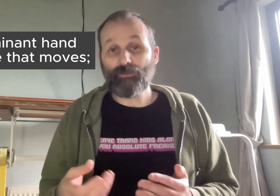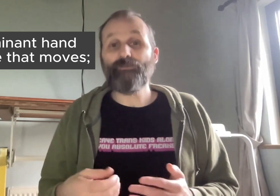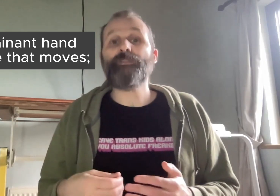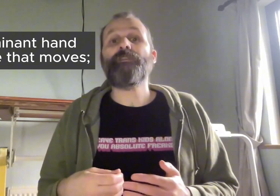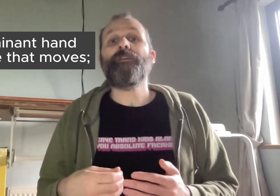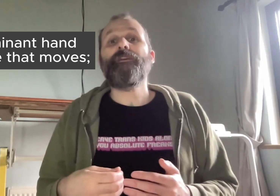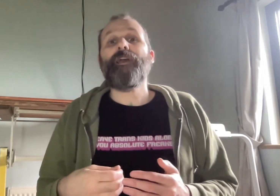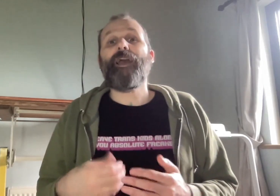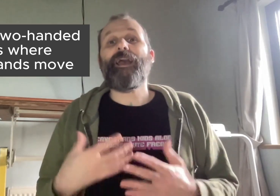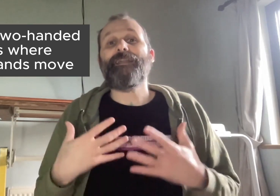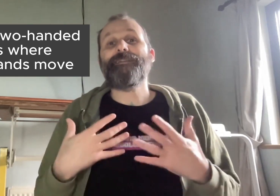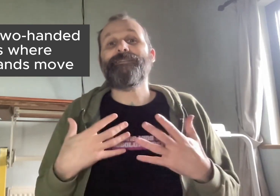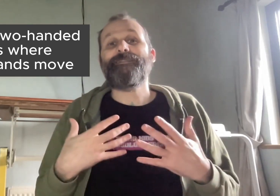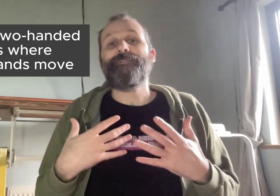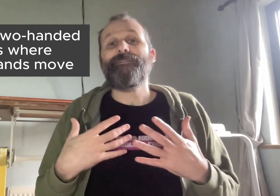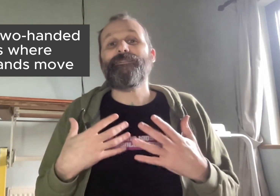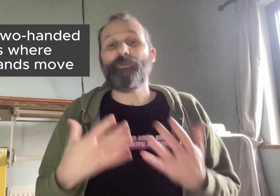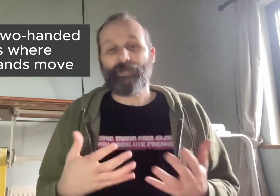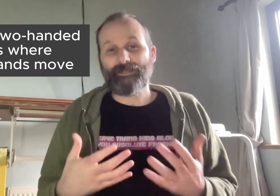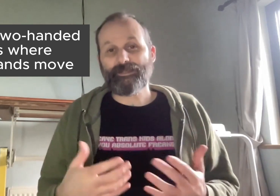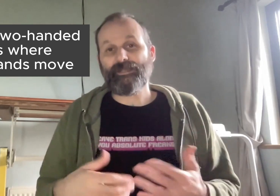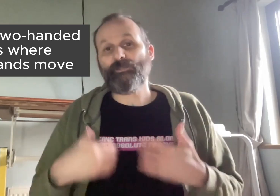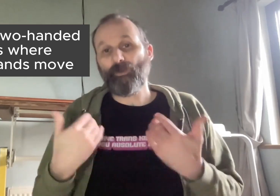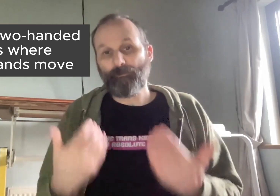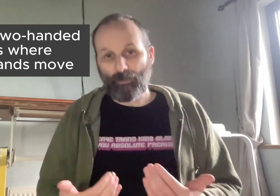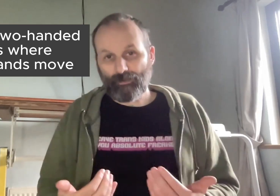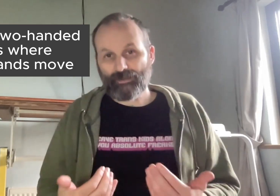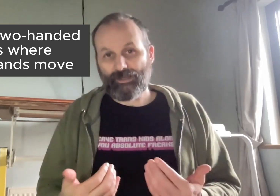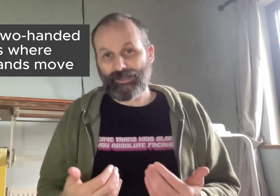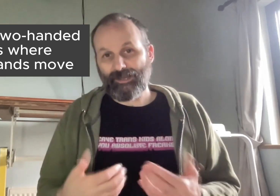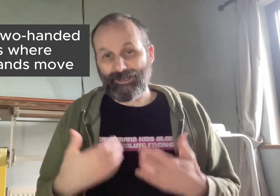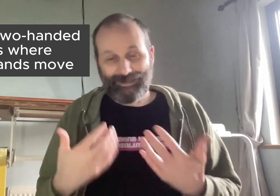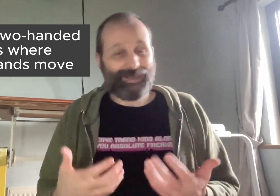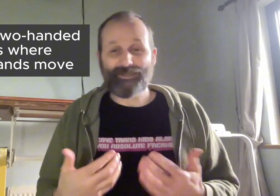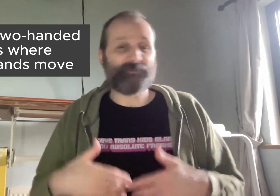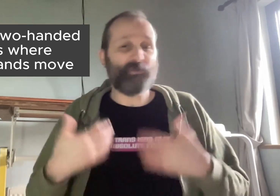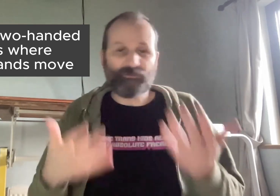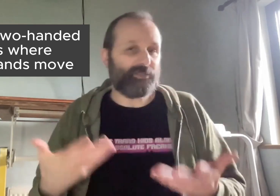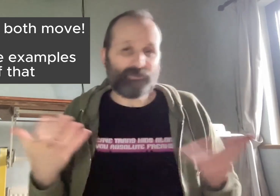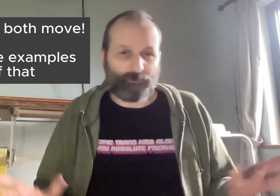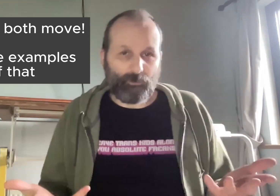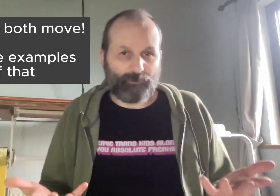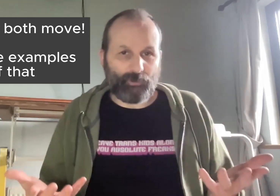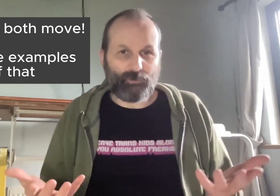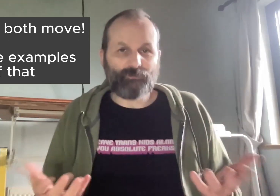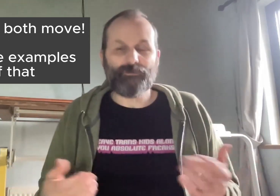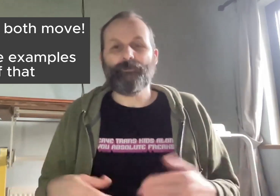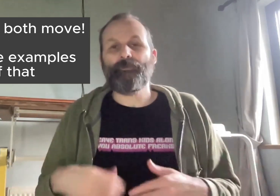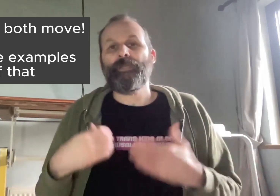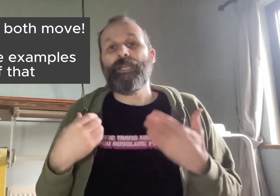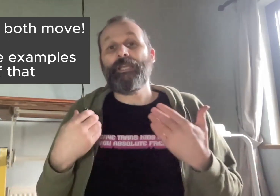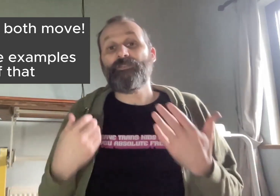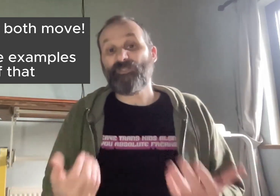moves. And two-handed signs where both hands move, they just both move. So